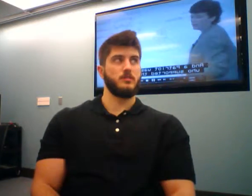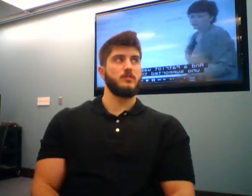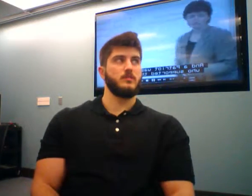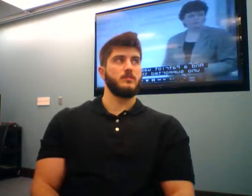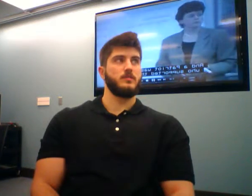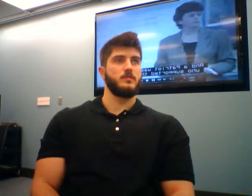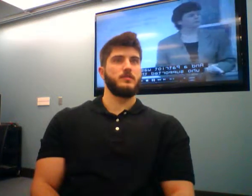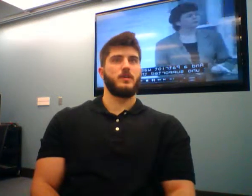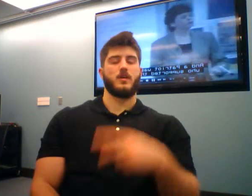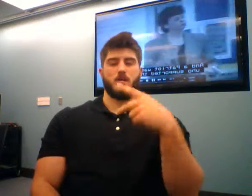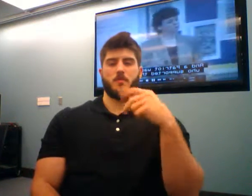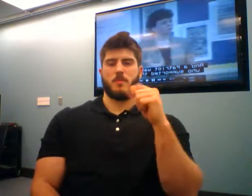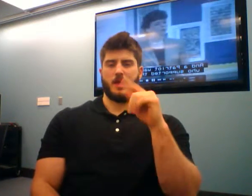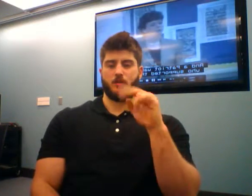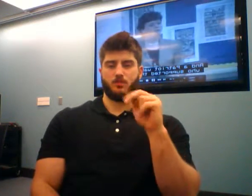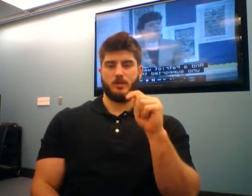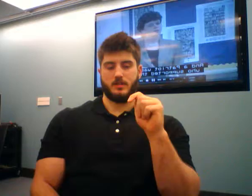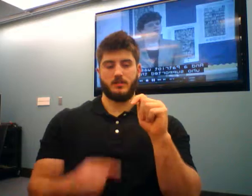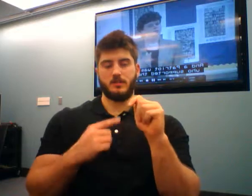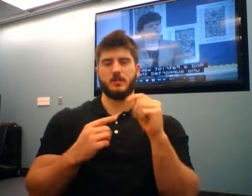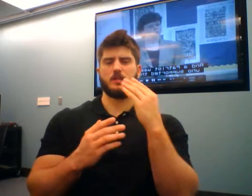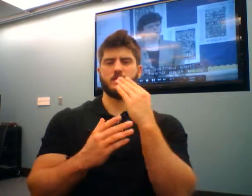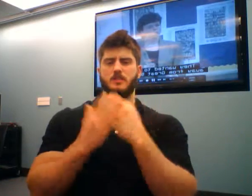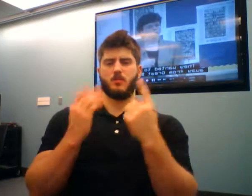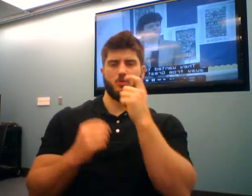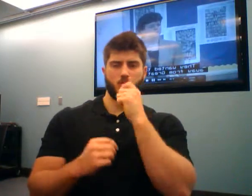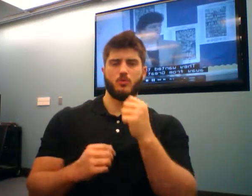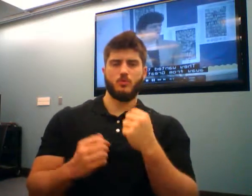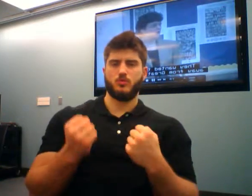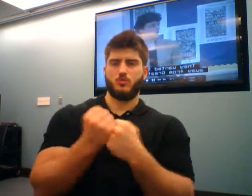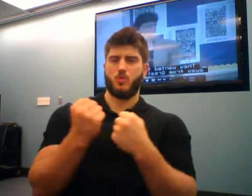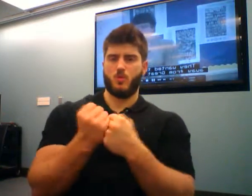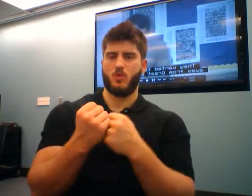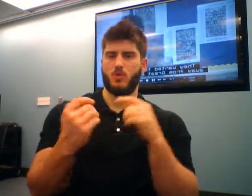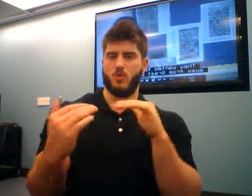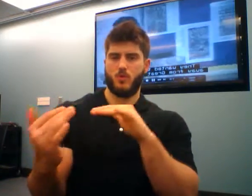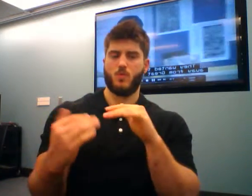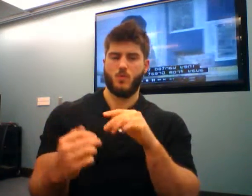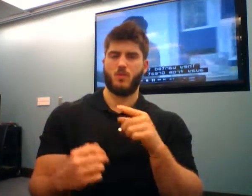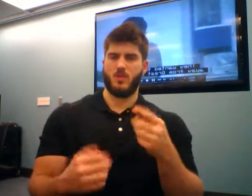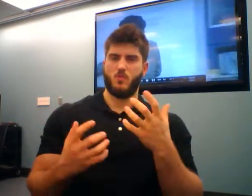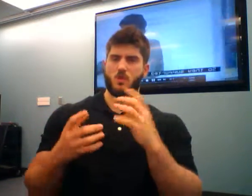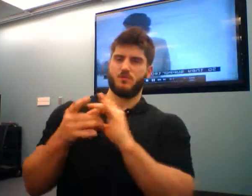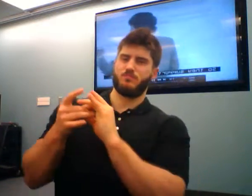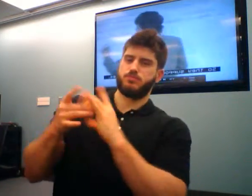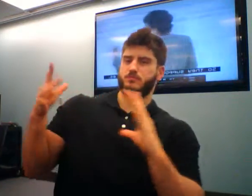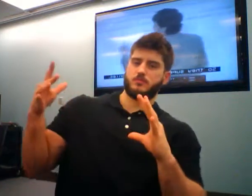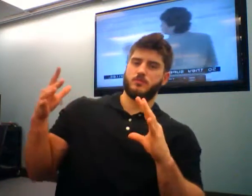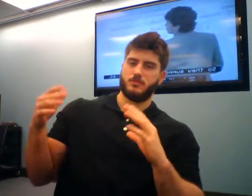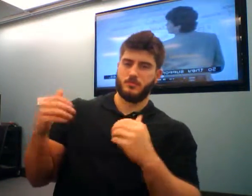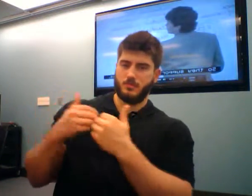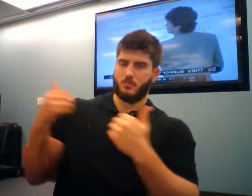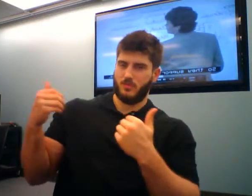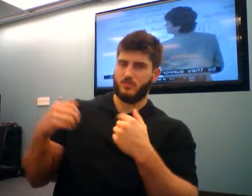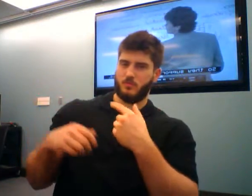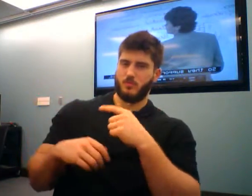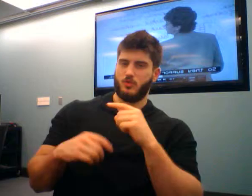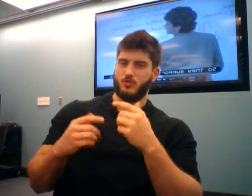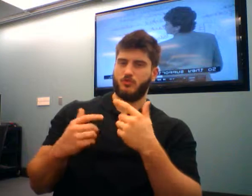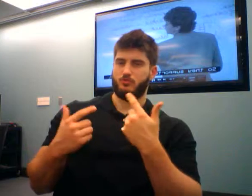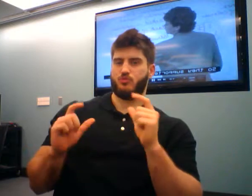And a patriot was someone who supported the war. They wanted to break away from Great Britain. So they